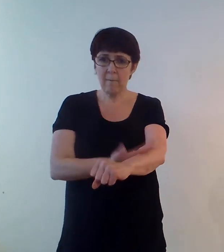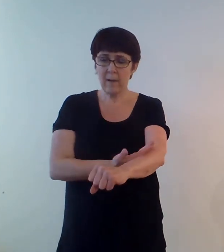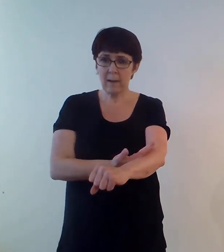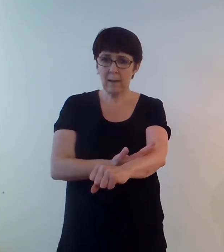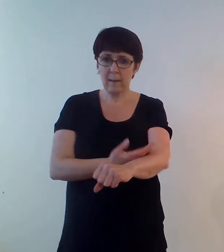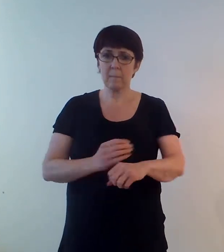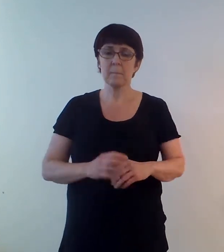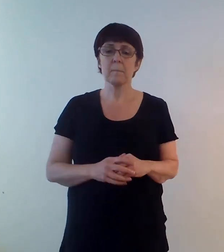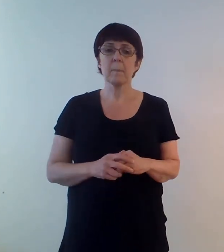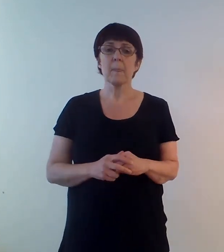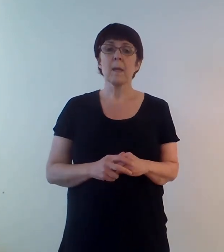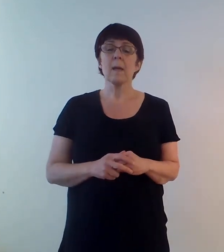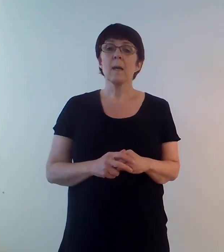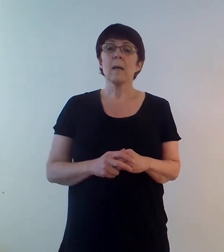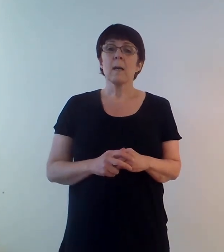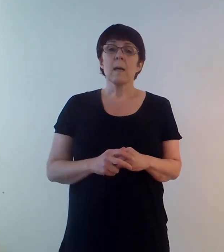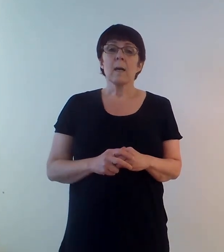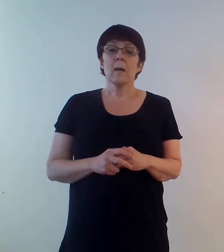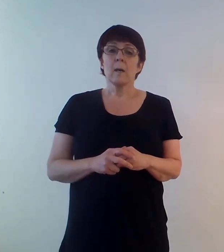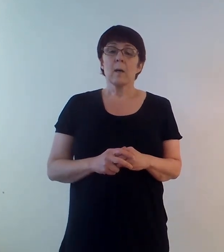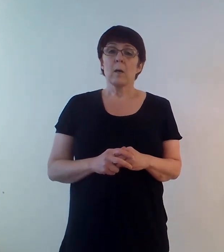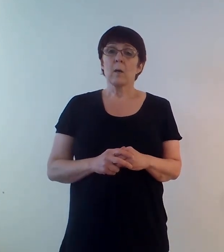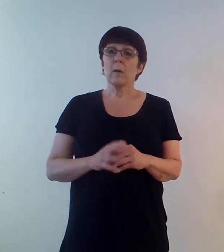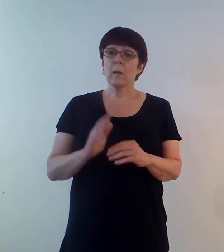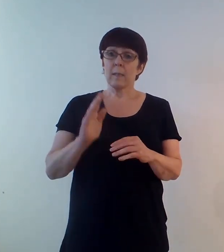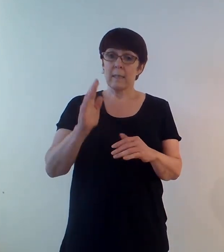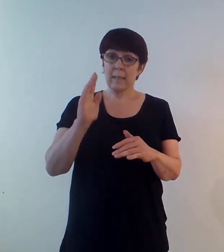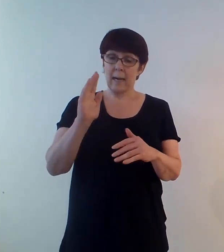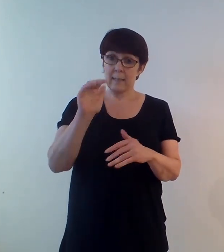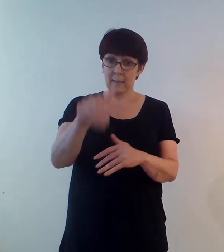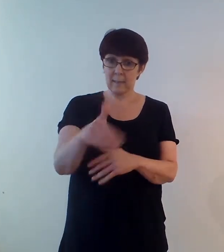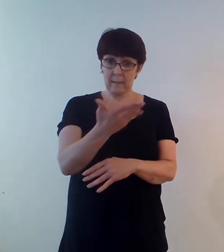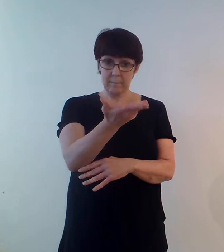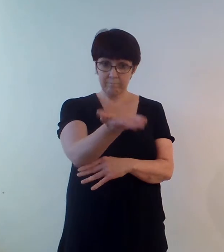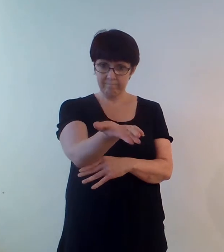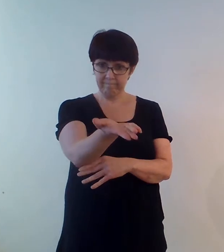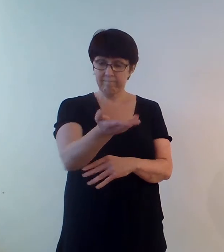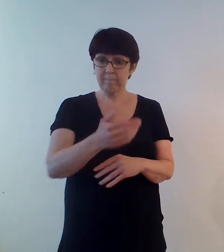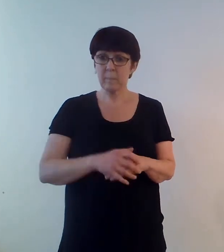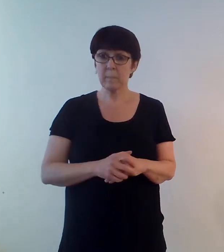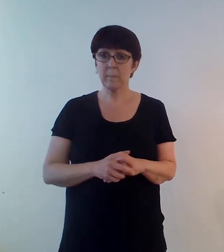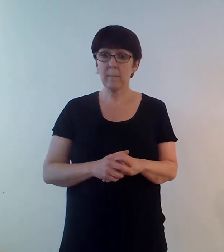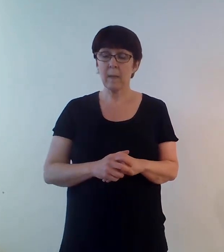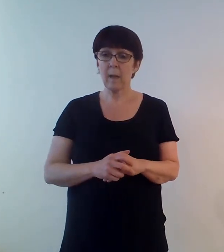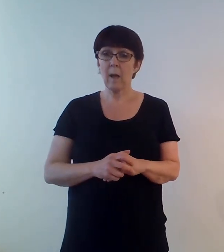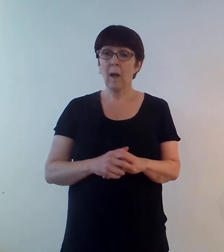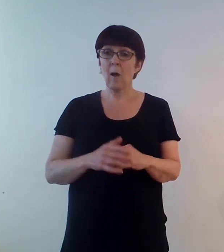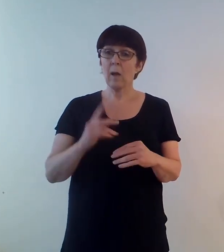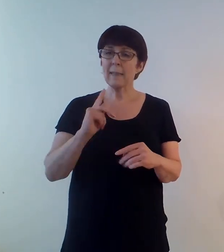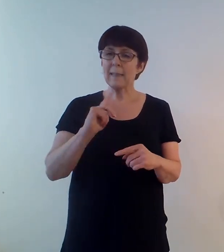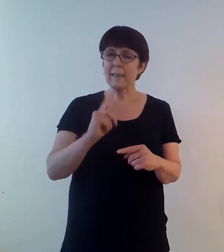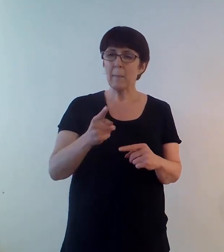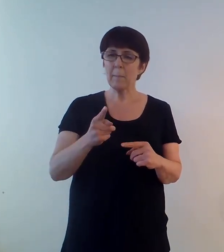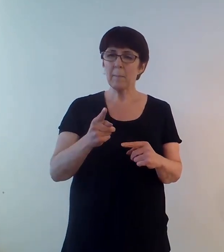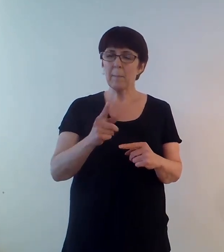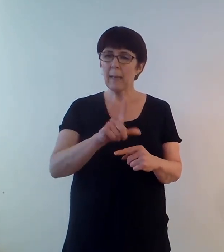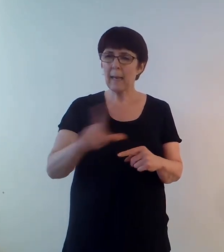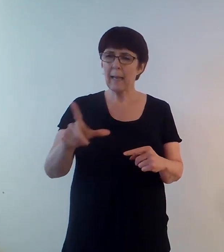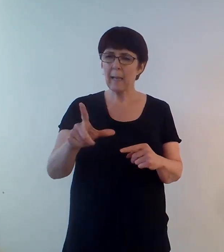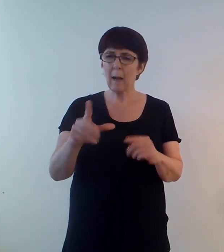the shoulders. We're going to be leaning at a 45-degree angle into the wall. We're going to hide the ears. So it's important that